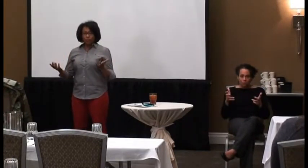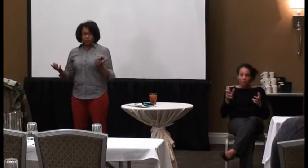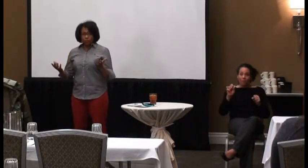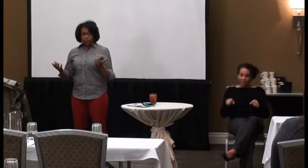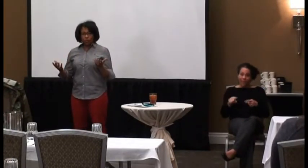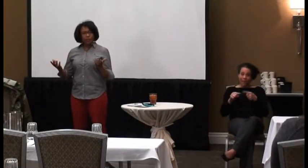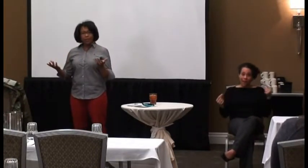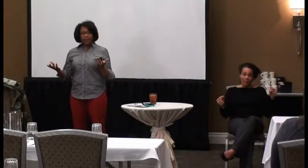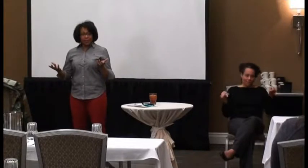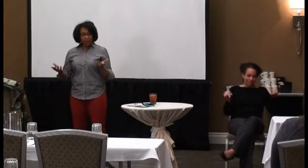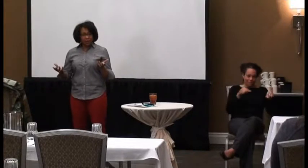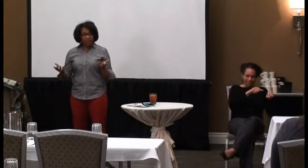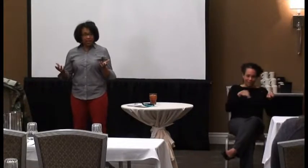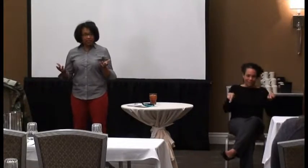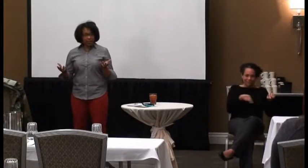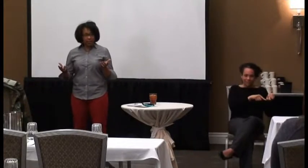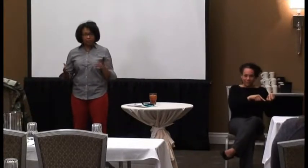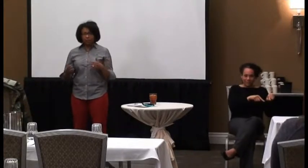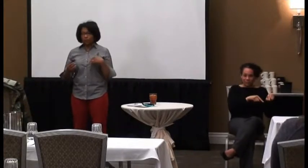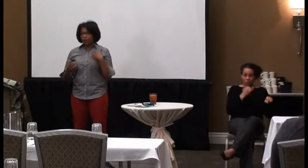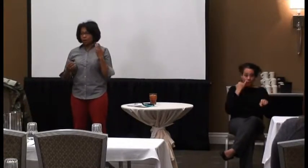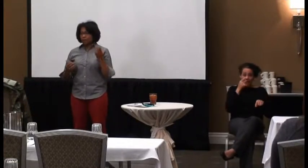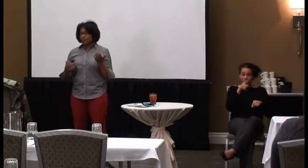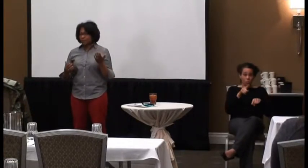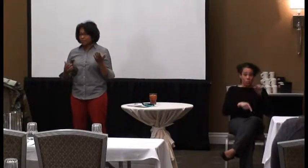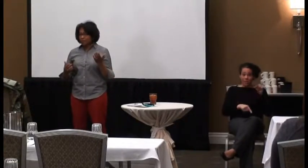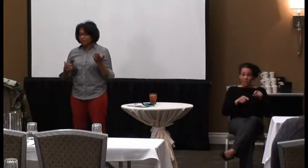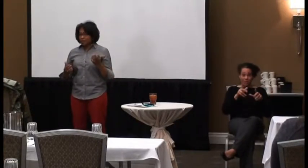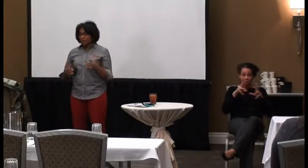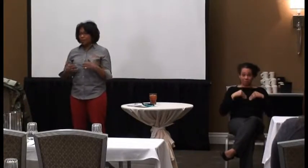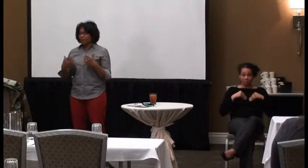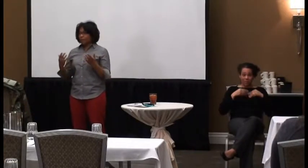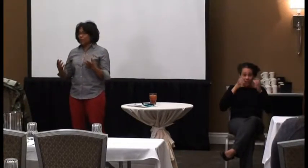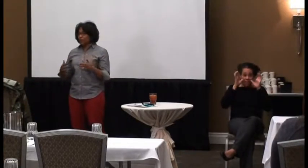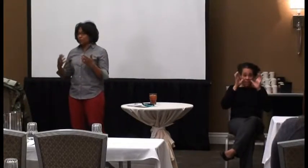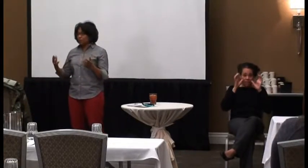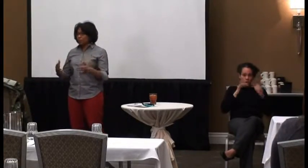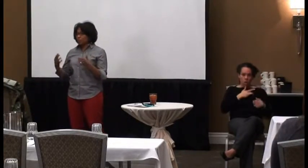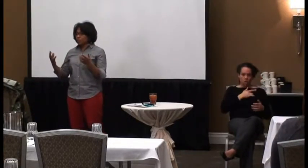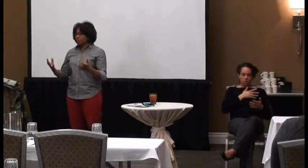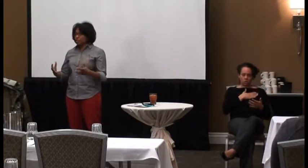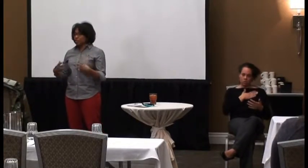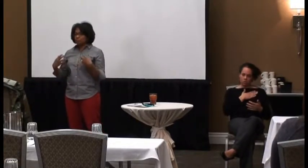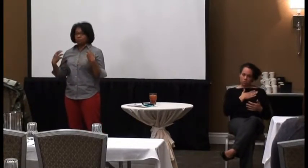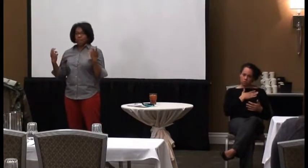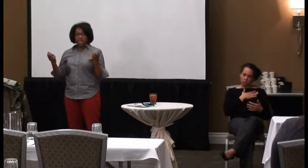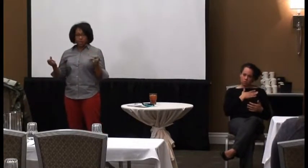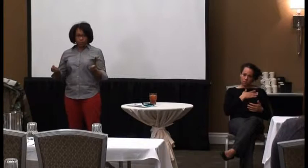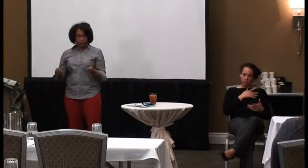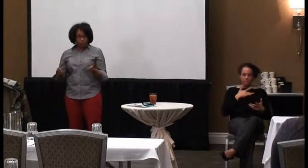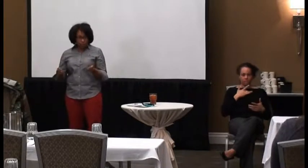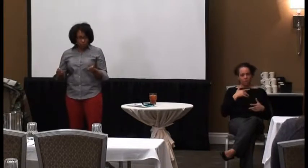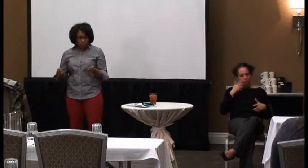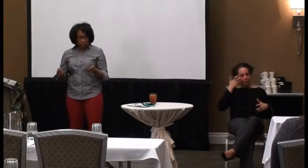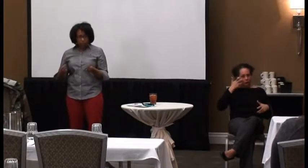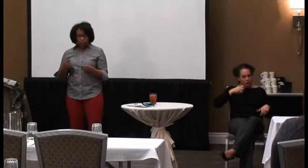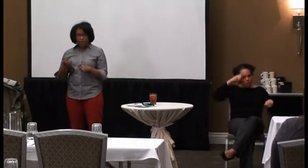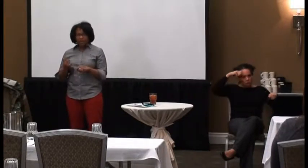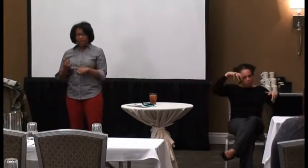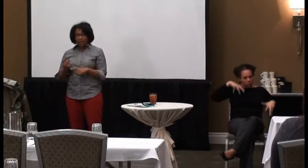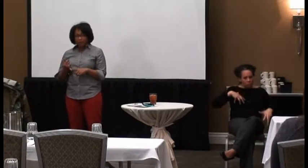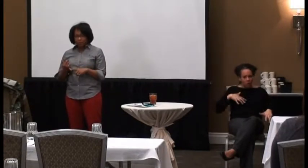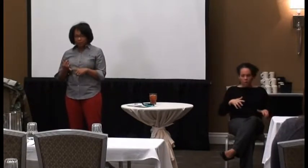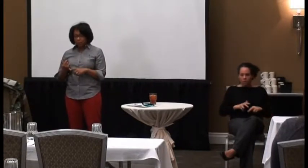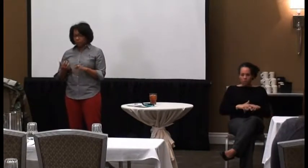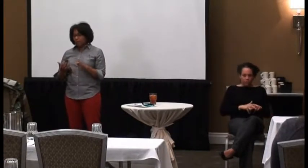So if you can't tolerate caffeine, your heart races, you may feel hot, sweaty, jittery, irritable, you may